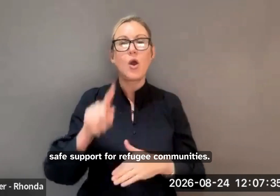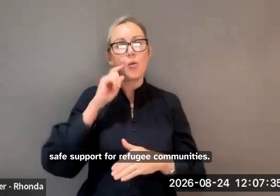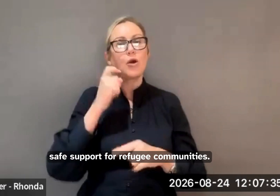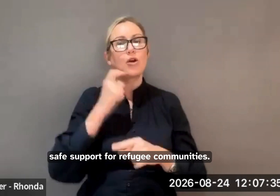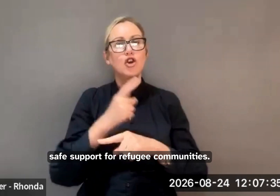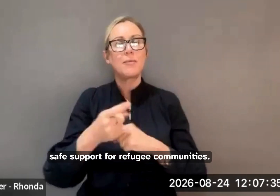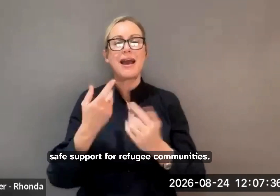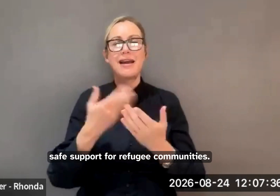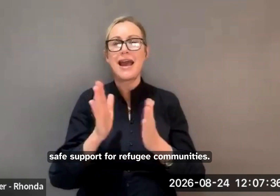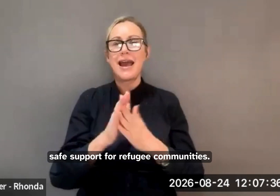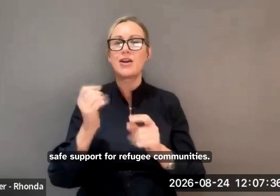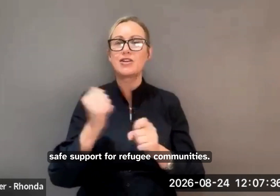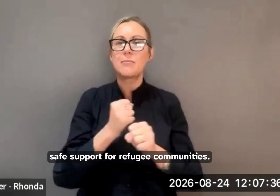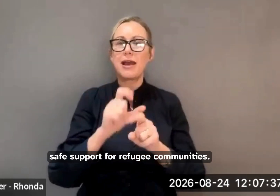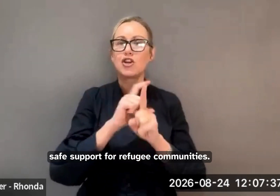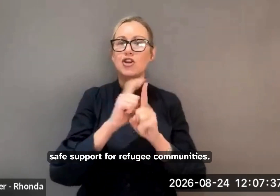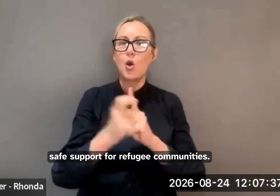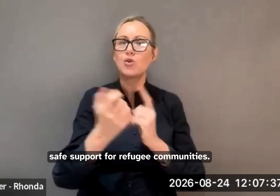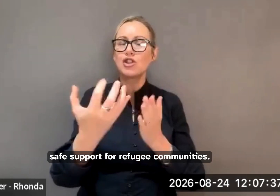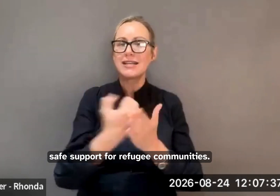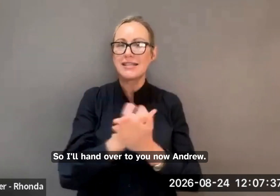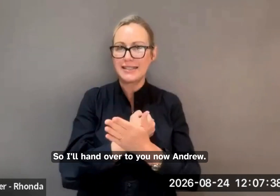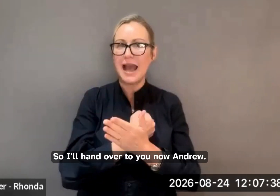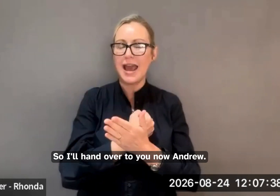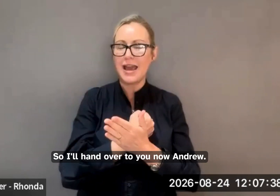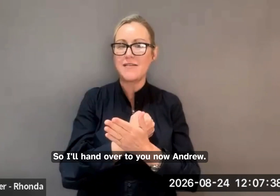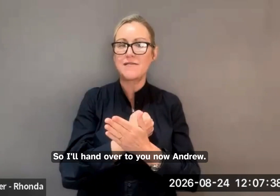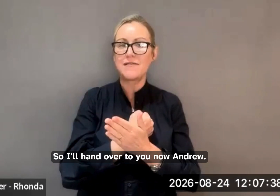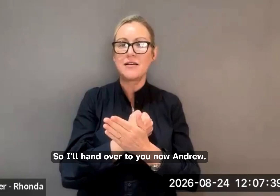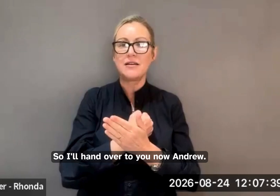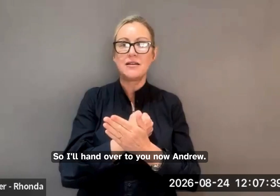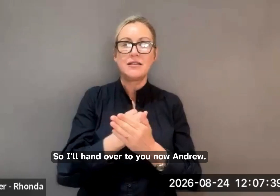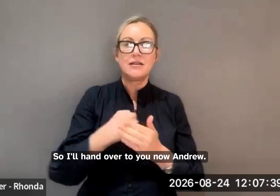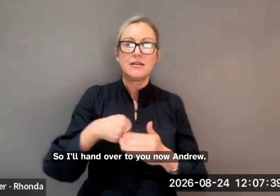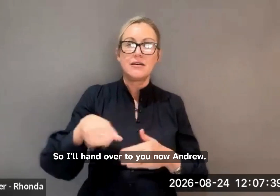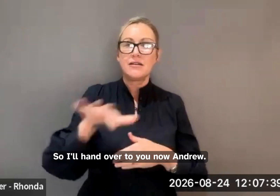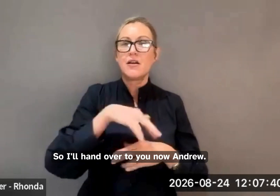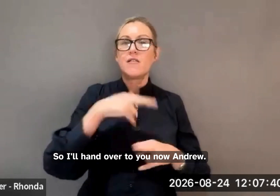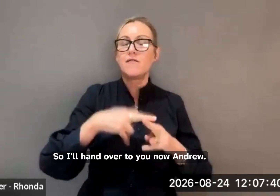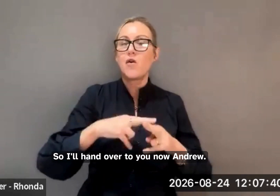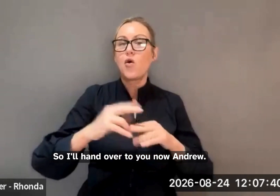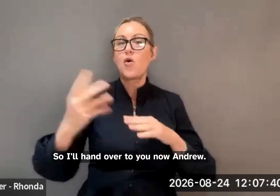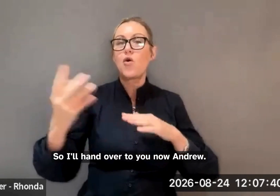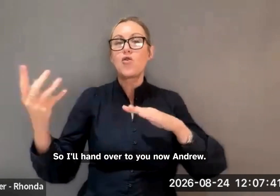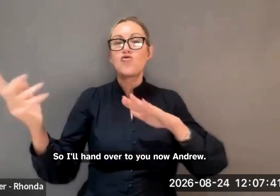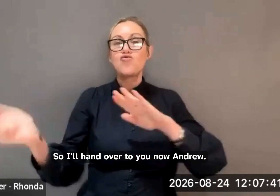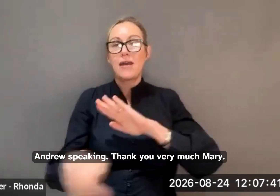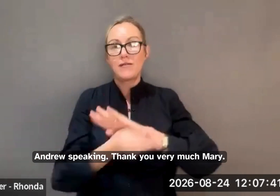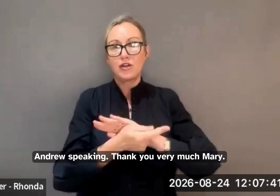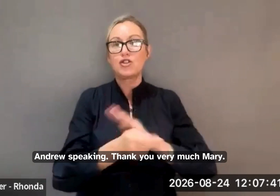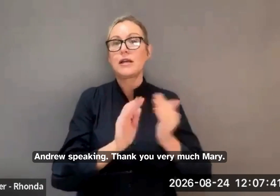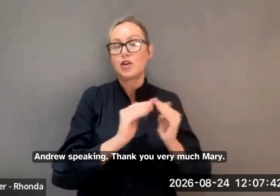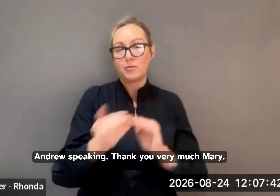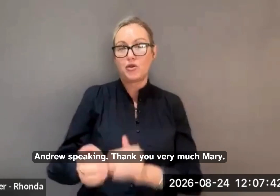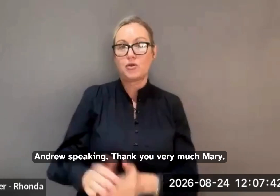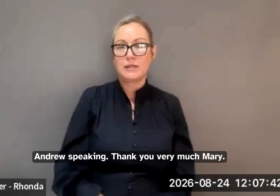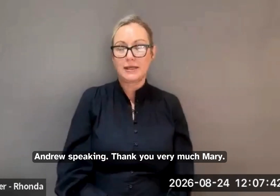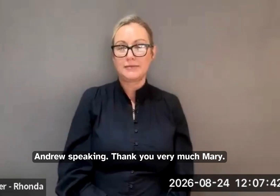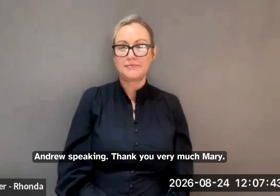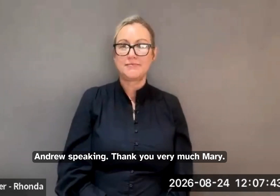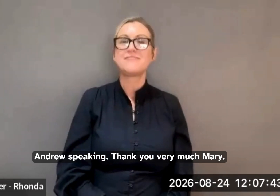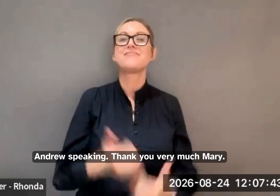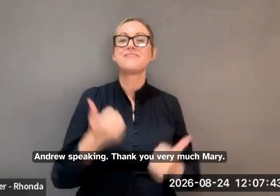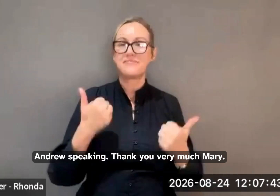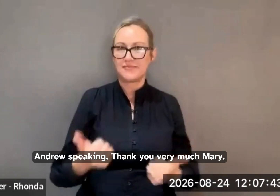culturally safe support for refugee communities. So I'll hand over to you now, Andrew. Andrew